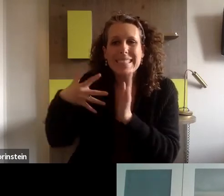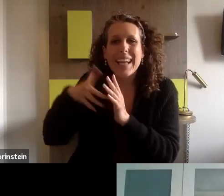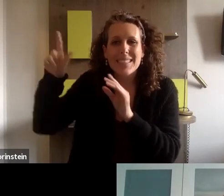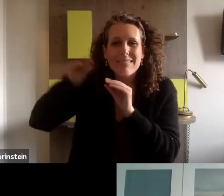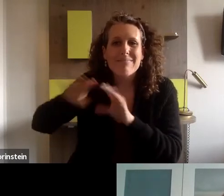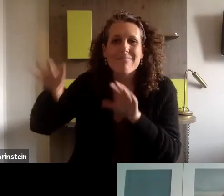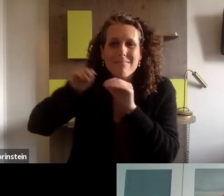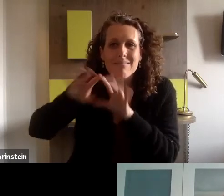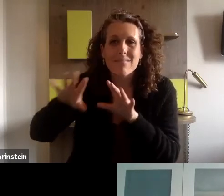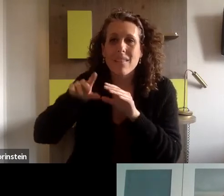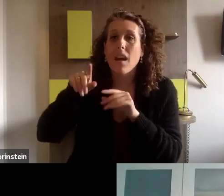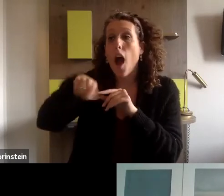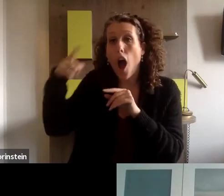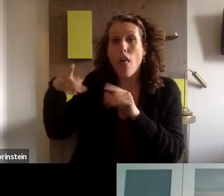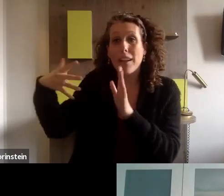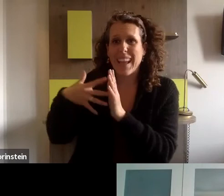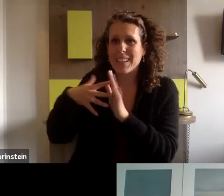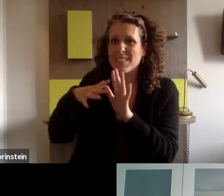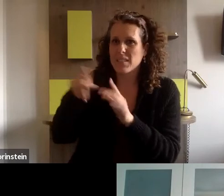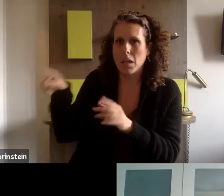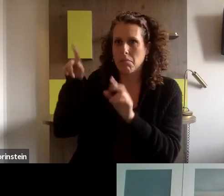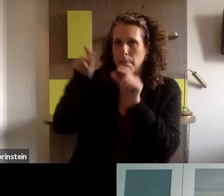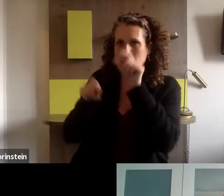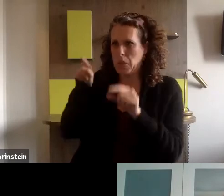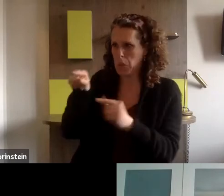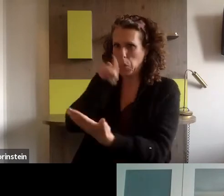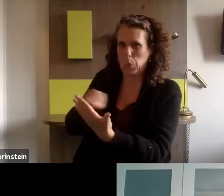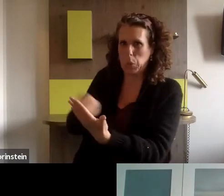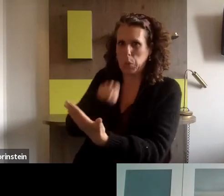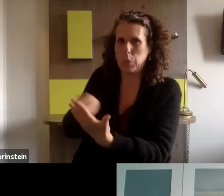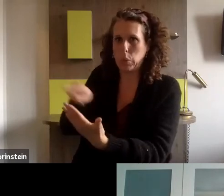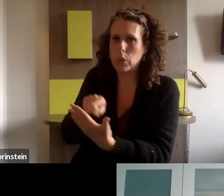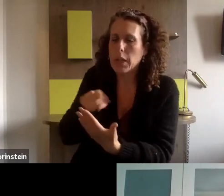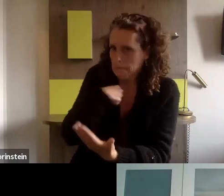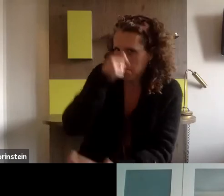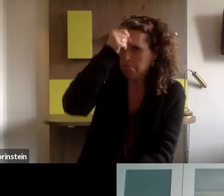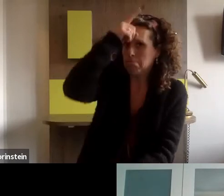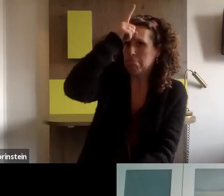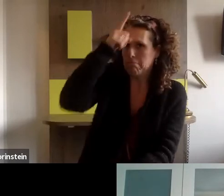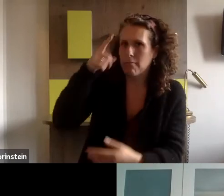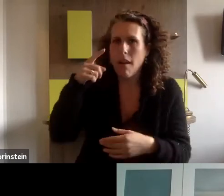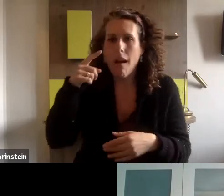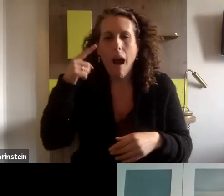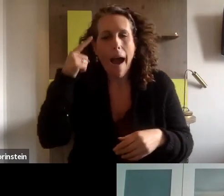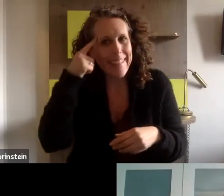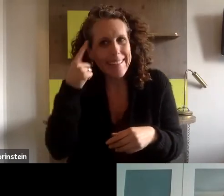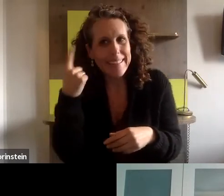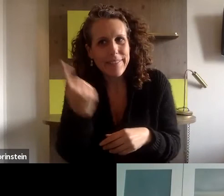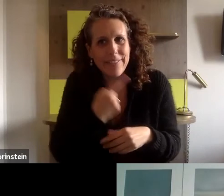been criticized, which I totally understand. And I think we should definitely move more